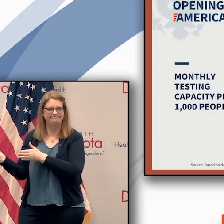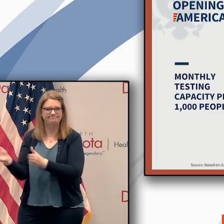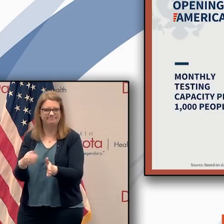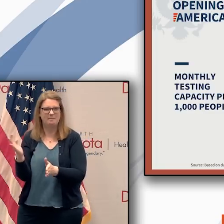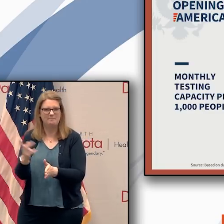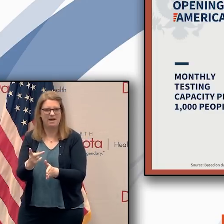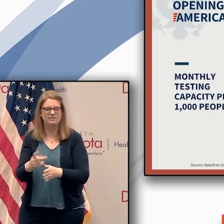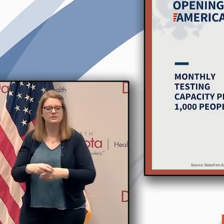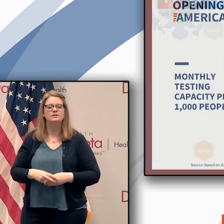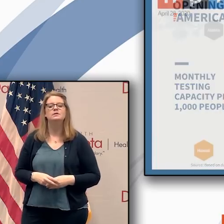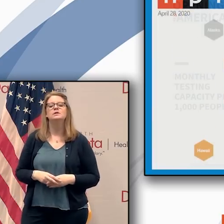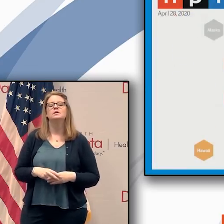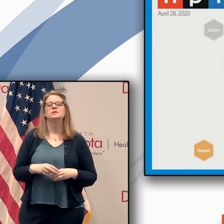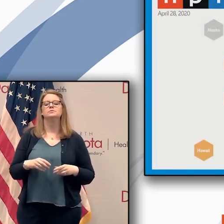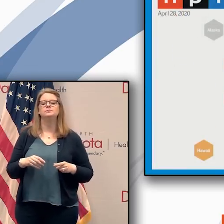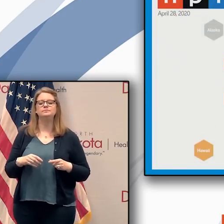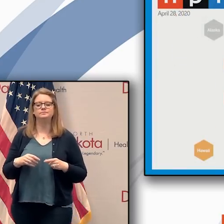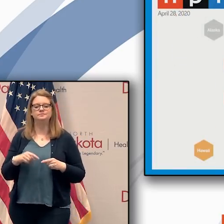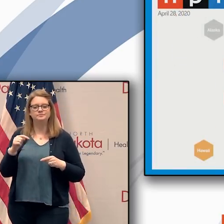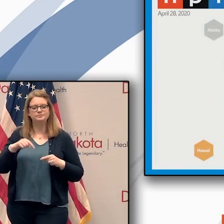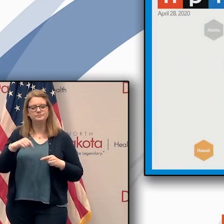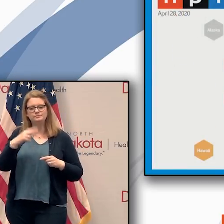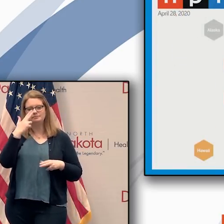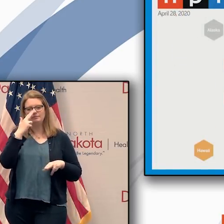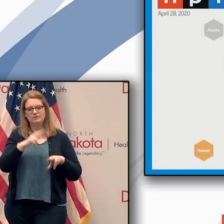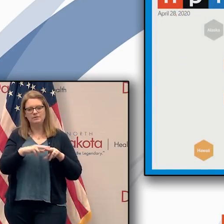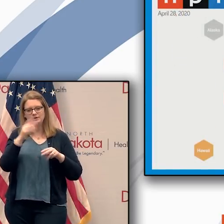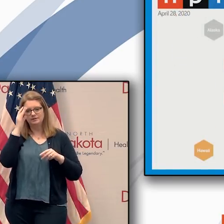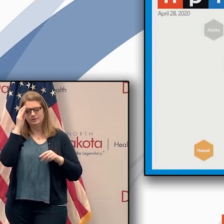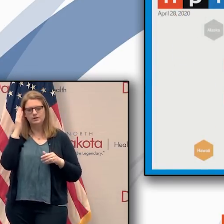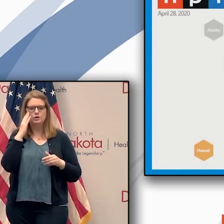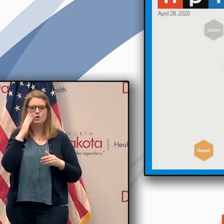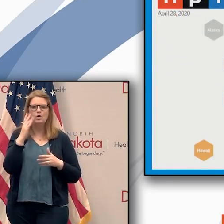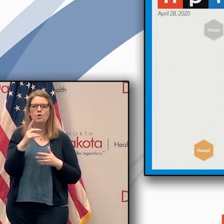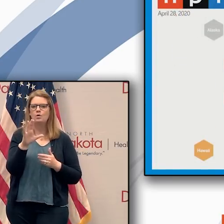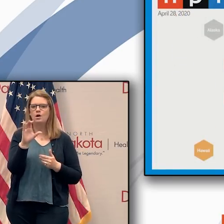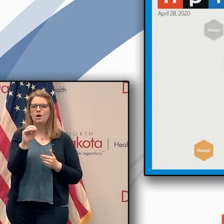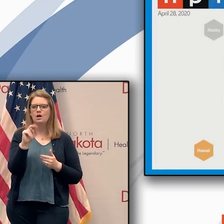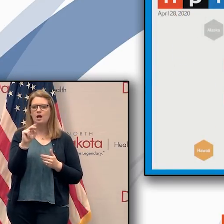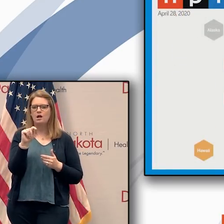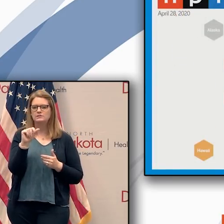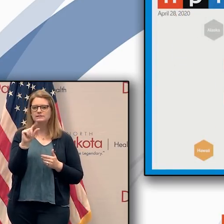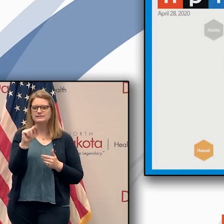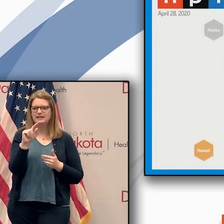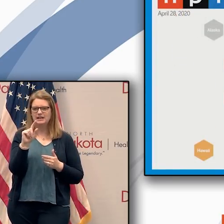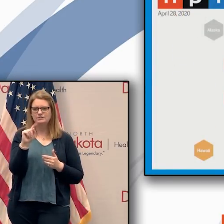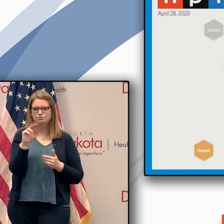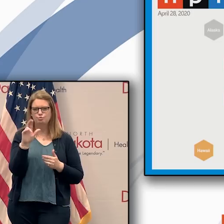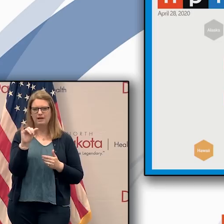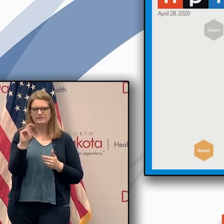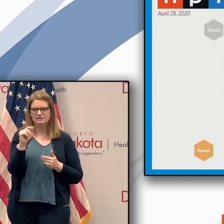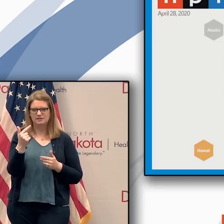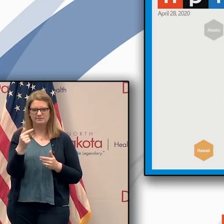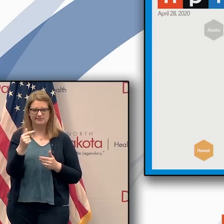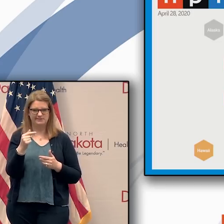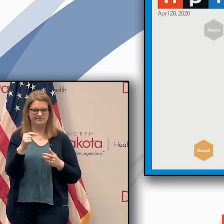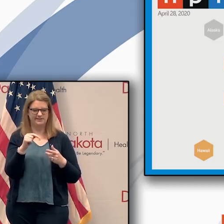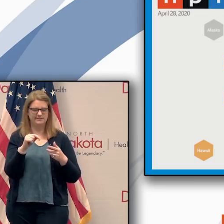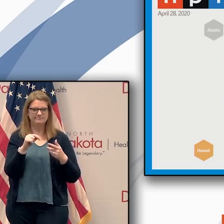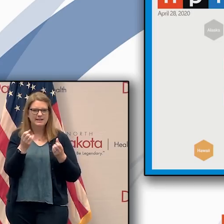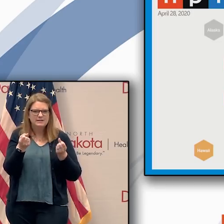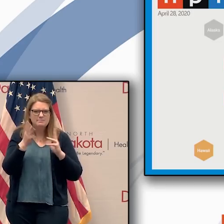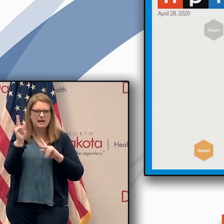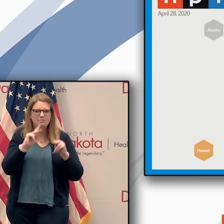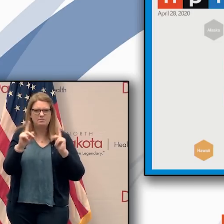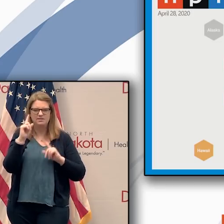came out this morning. This is a fun one. We've talked a lot about contact tracing, something that many folks probably had never heard of before the